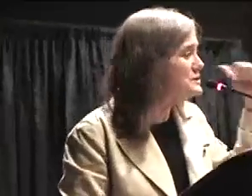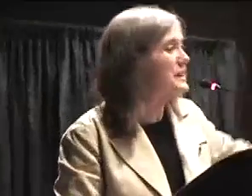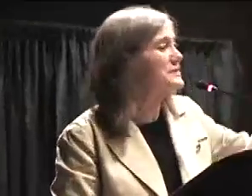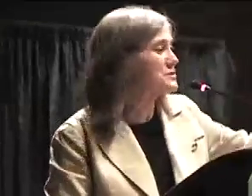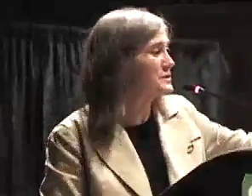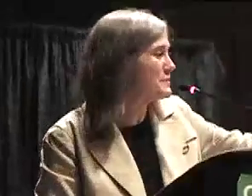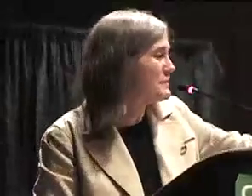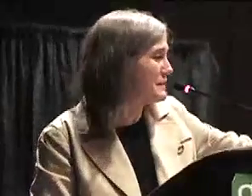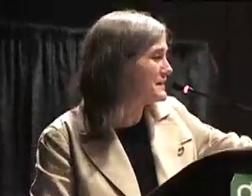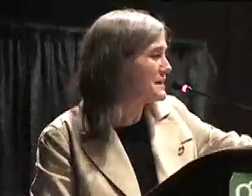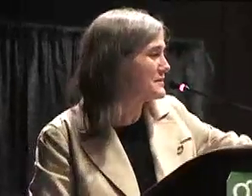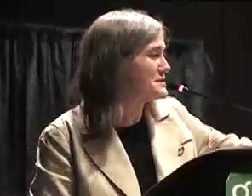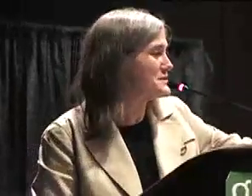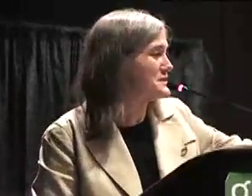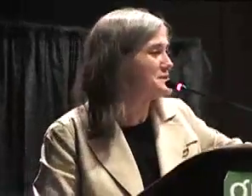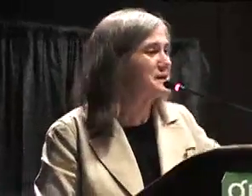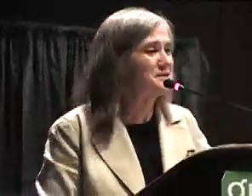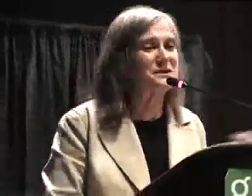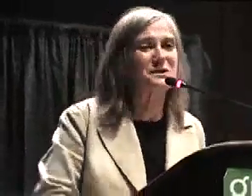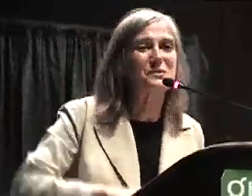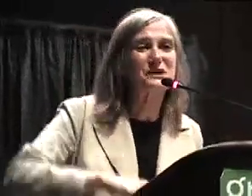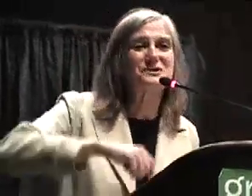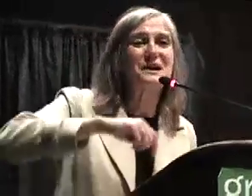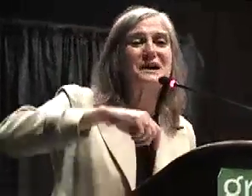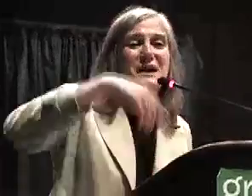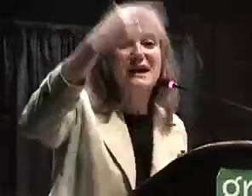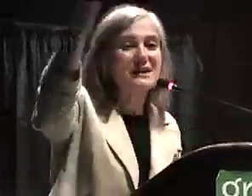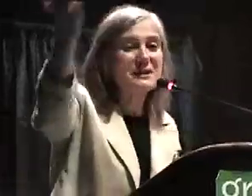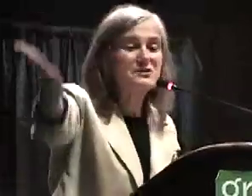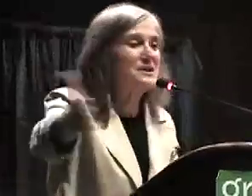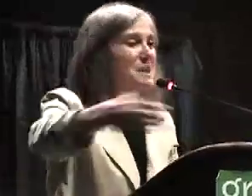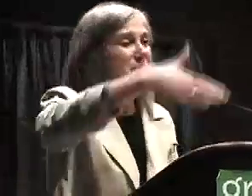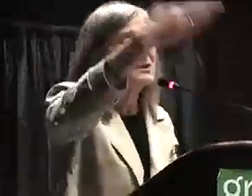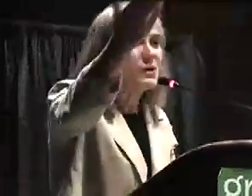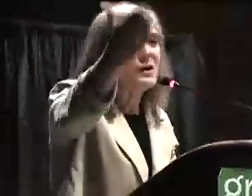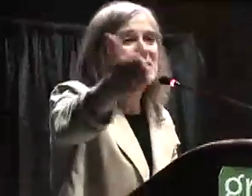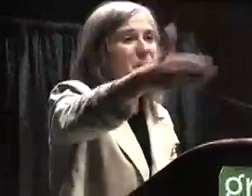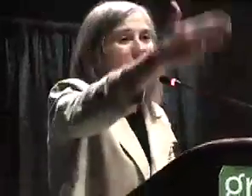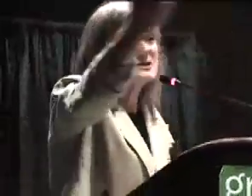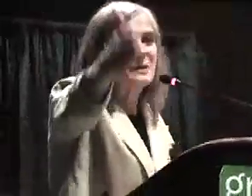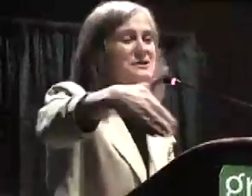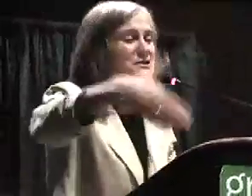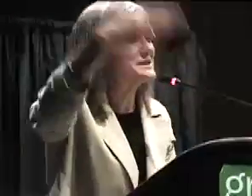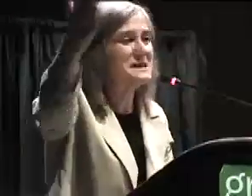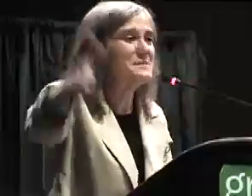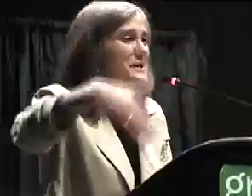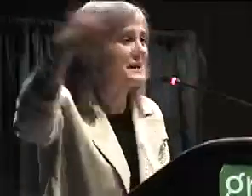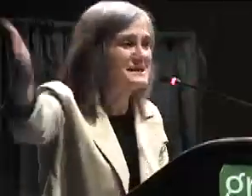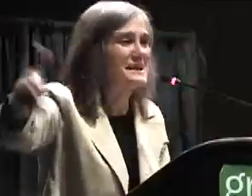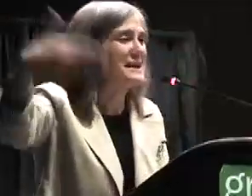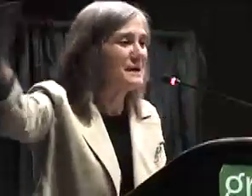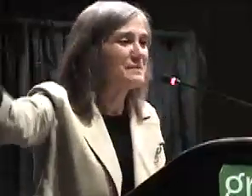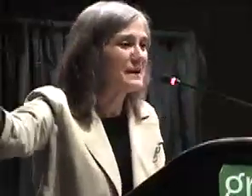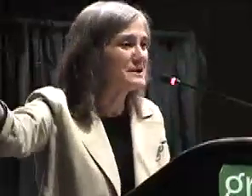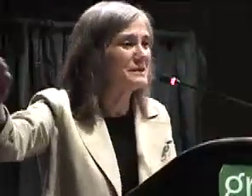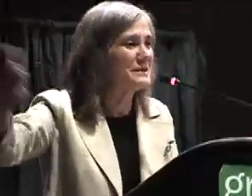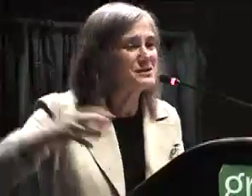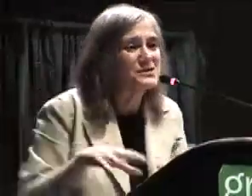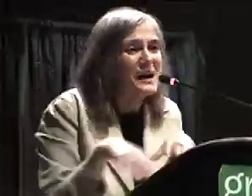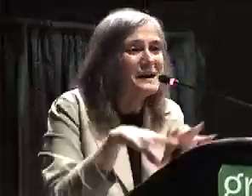suites. Who's sponsoring the Republican Governors Association? You know, which electric company or oil company is sponsoring the Democratic Senate